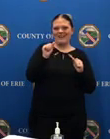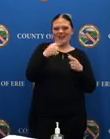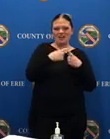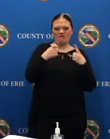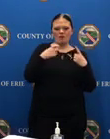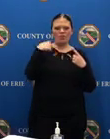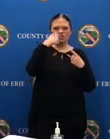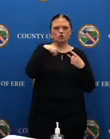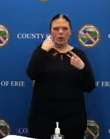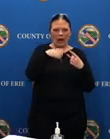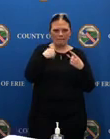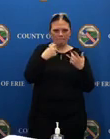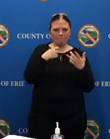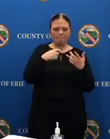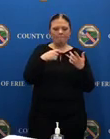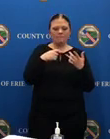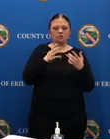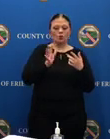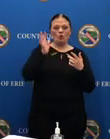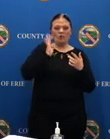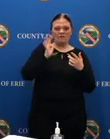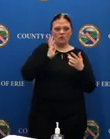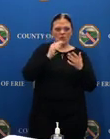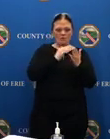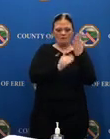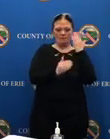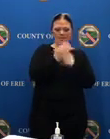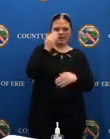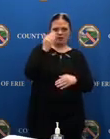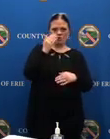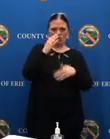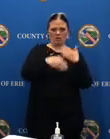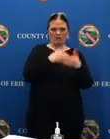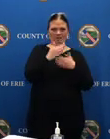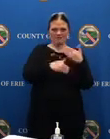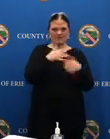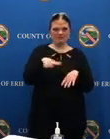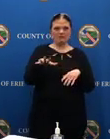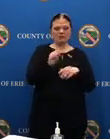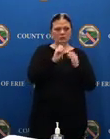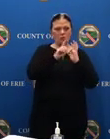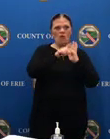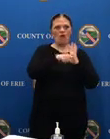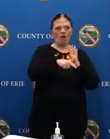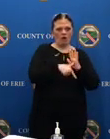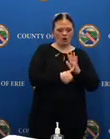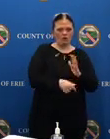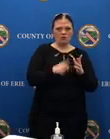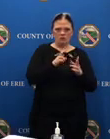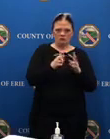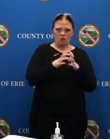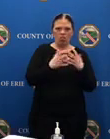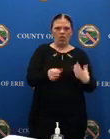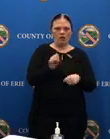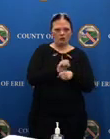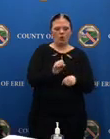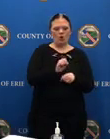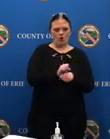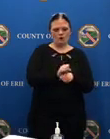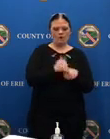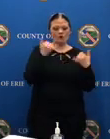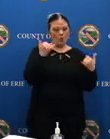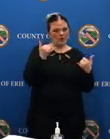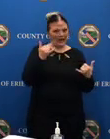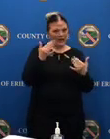swabs. So in the past, that's been a manual process, and it's taken quite a while, and it's been labor intensive. And so now,